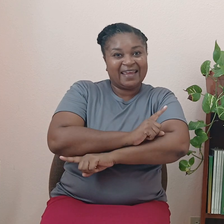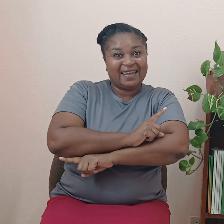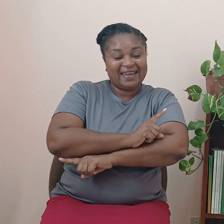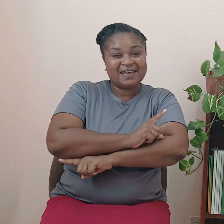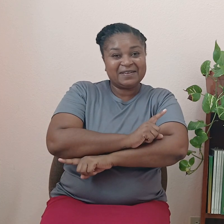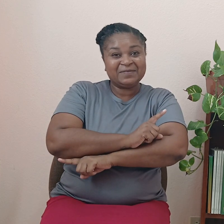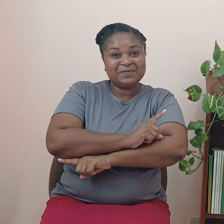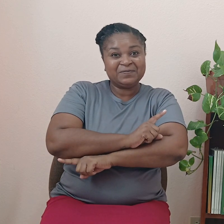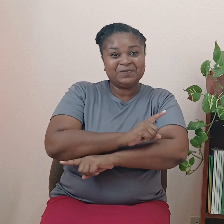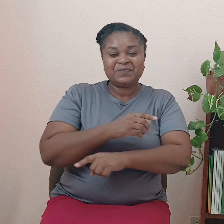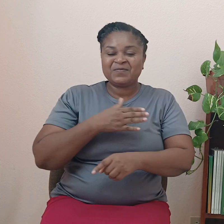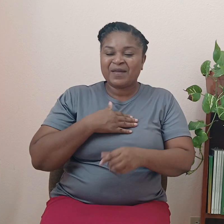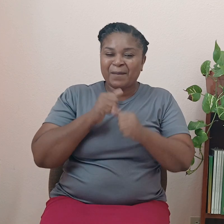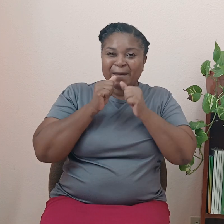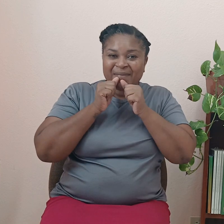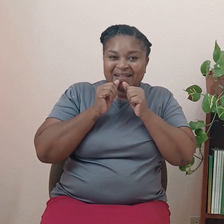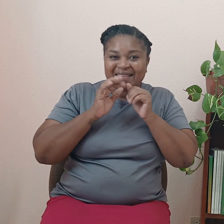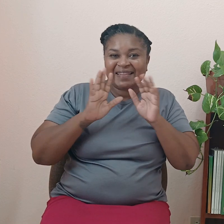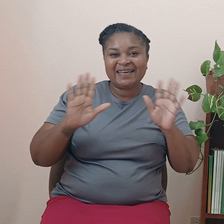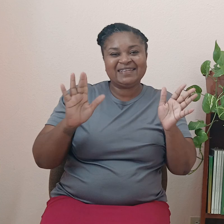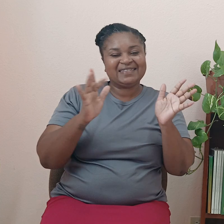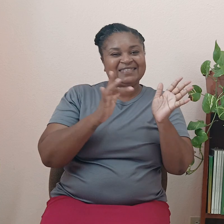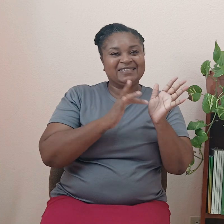My blessed Jesus, my soul will greet.